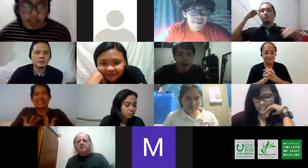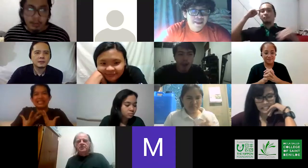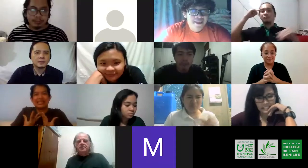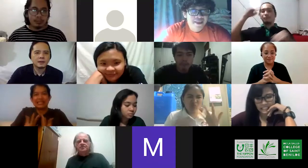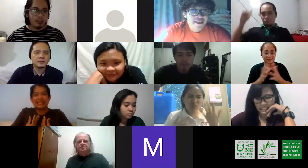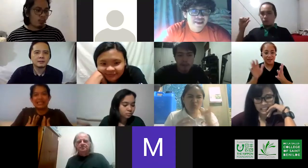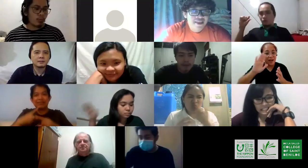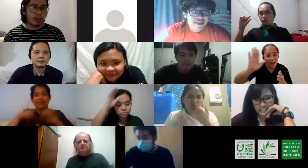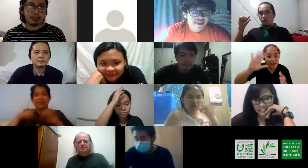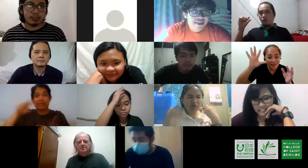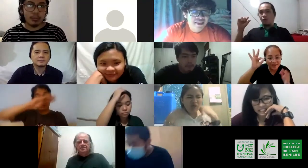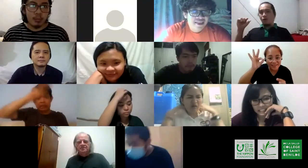Evan.